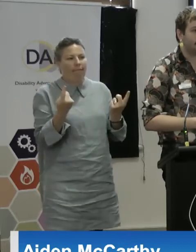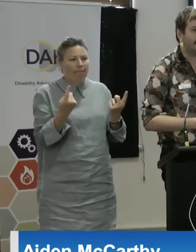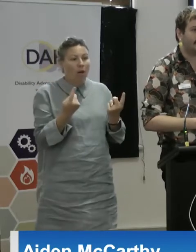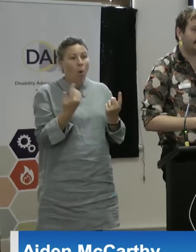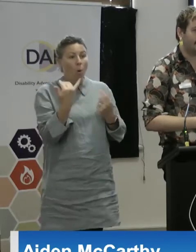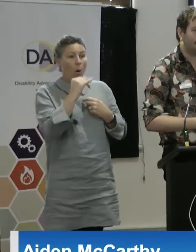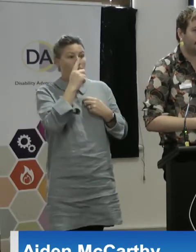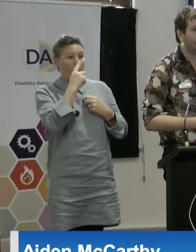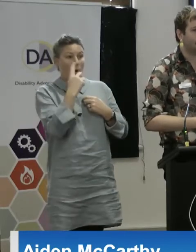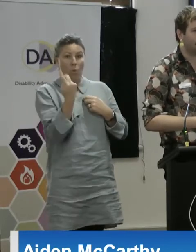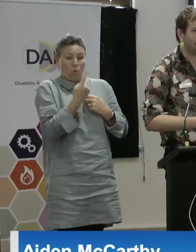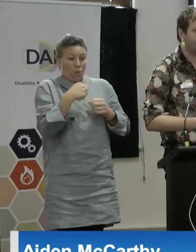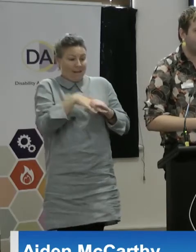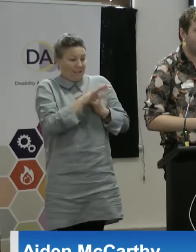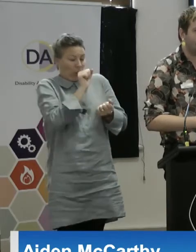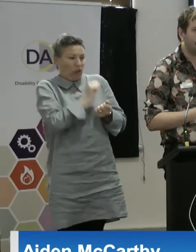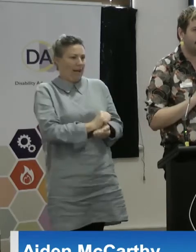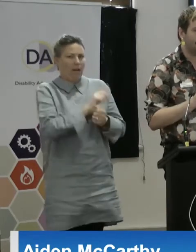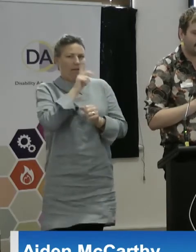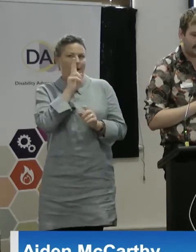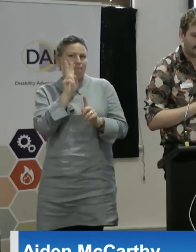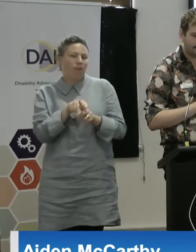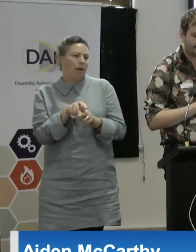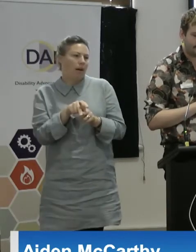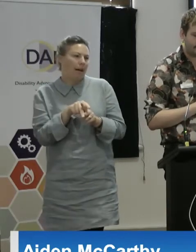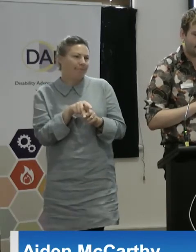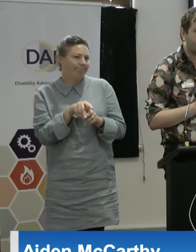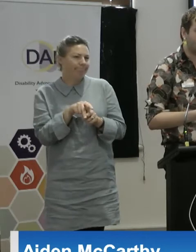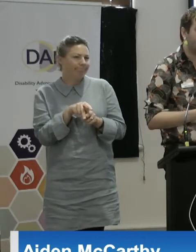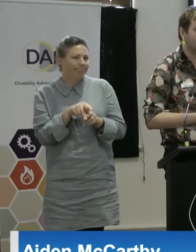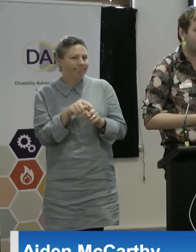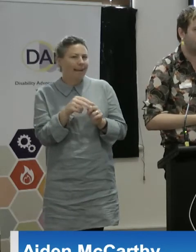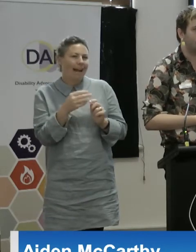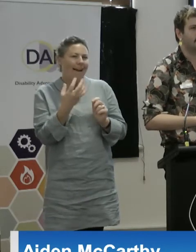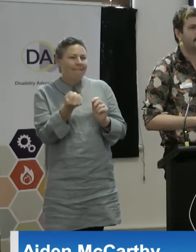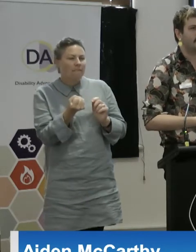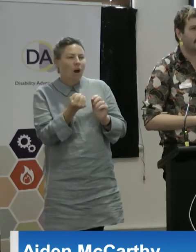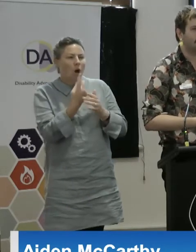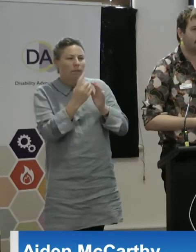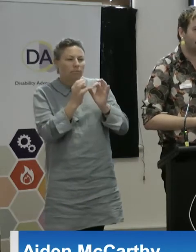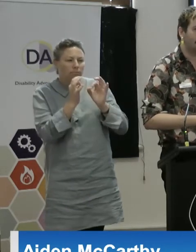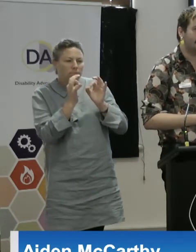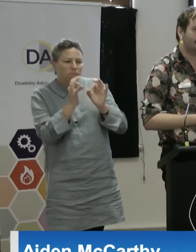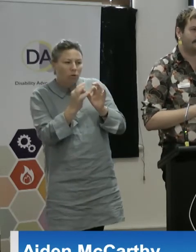jail can't generally apply to the redress scheme. There's a special circumstances